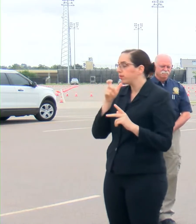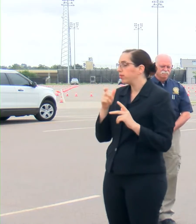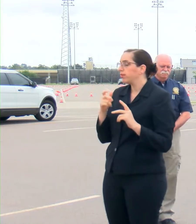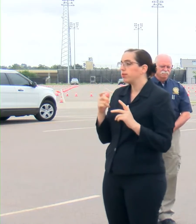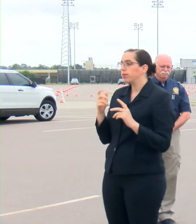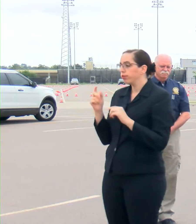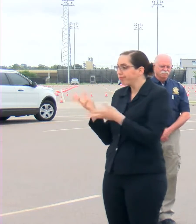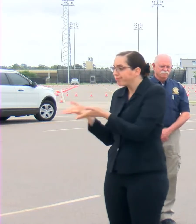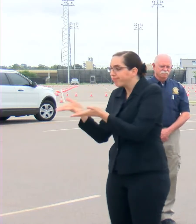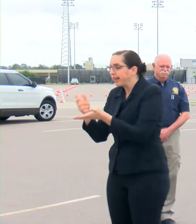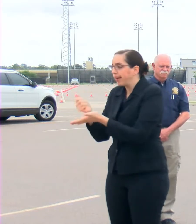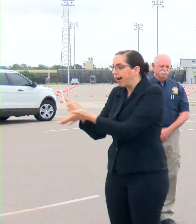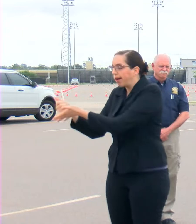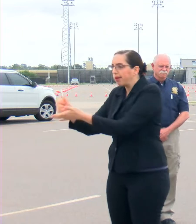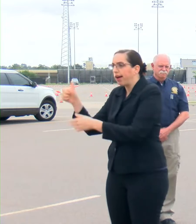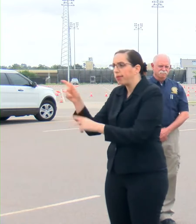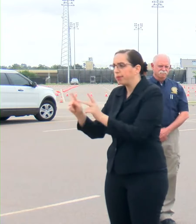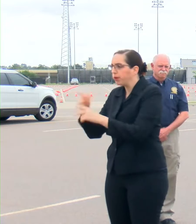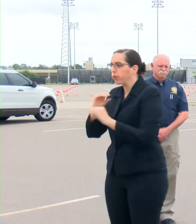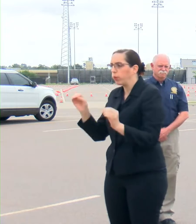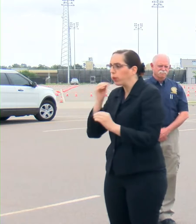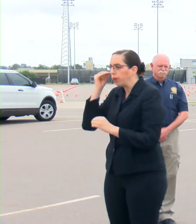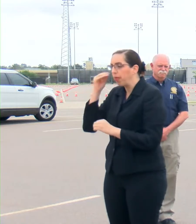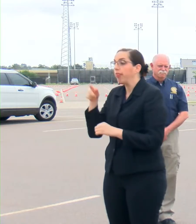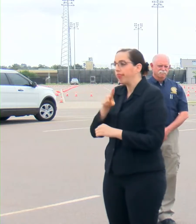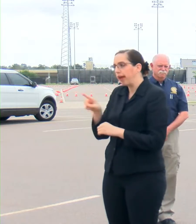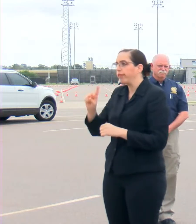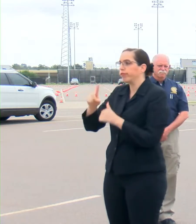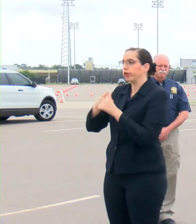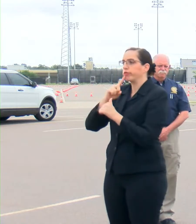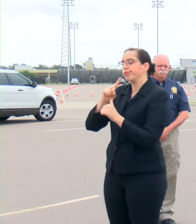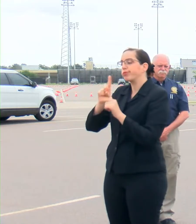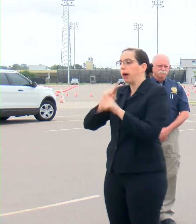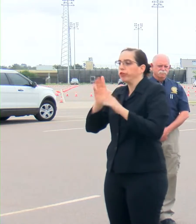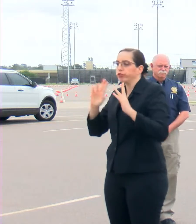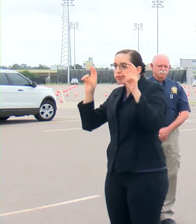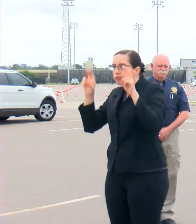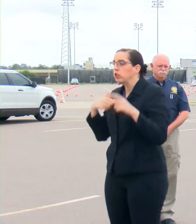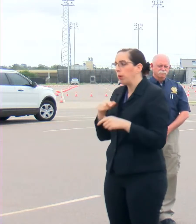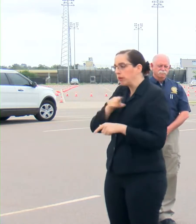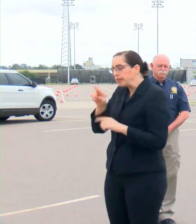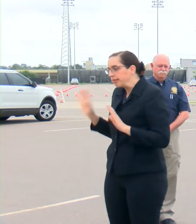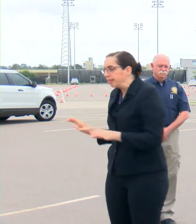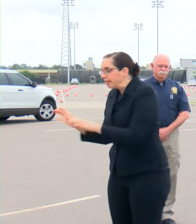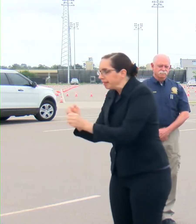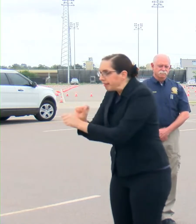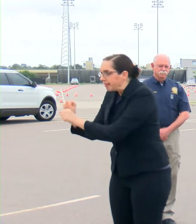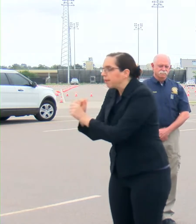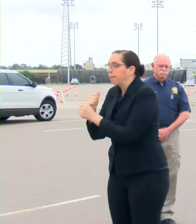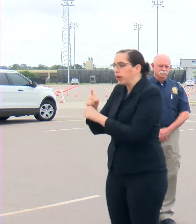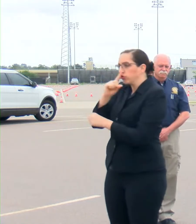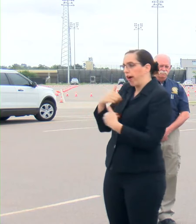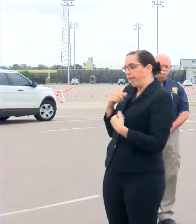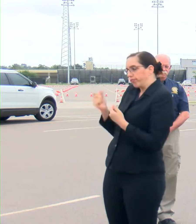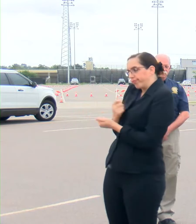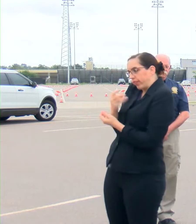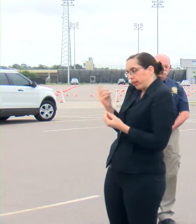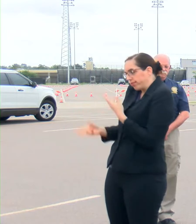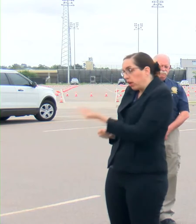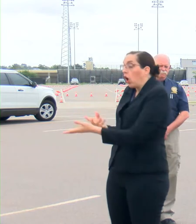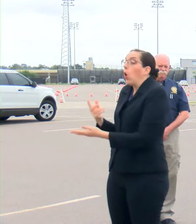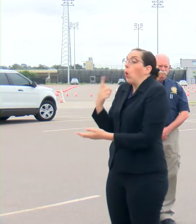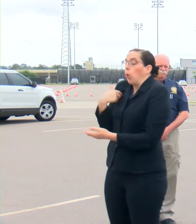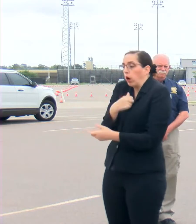our homeless population. They too are on the front line, and we want to make sure that they have what they need. We are working secondarily, for example, to thin out